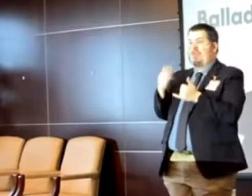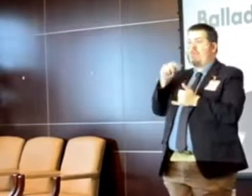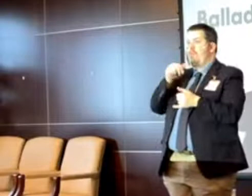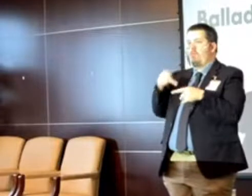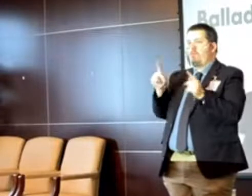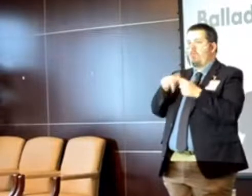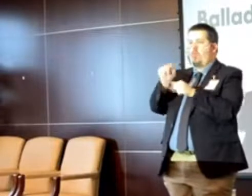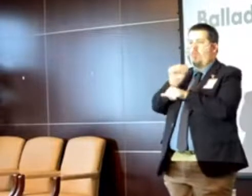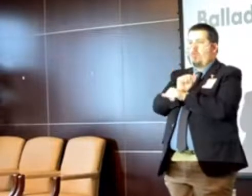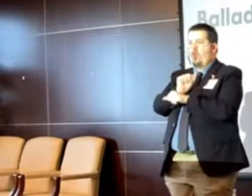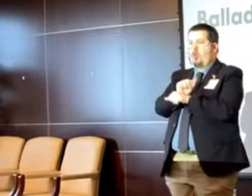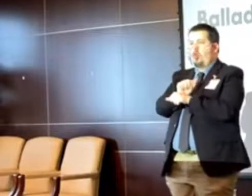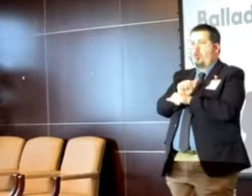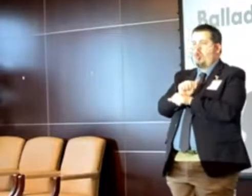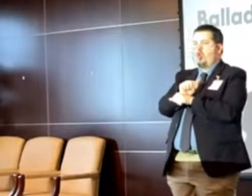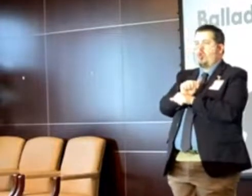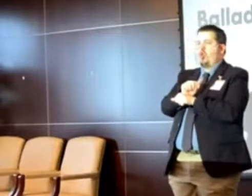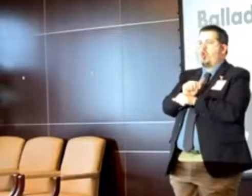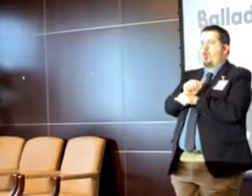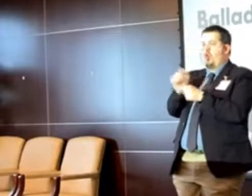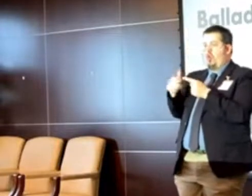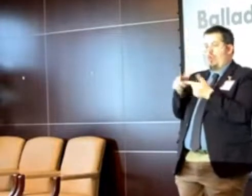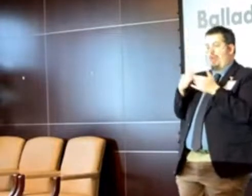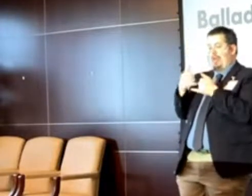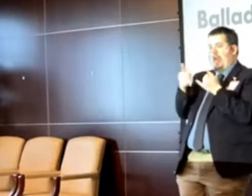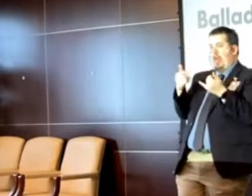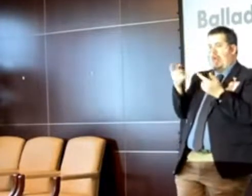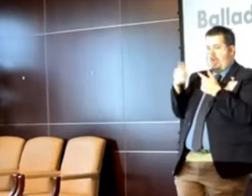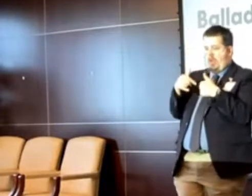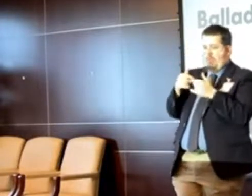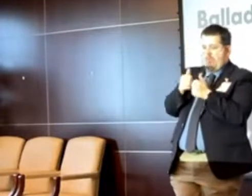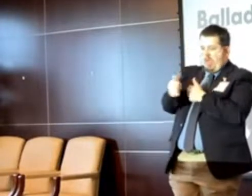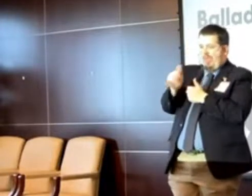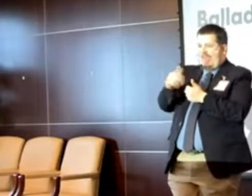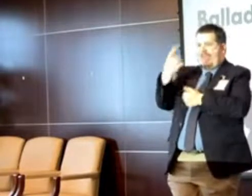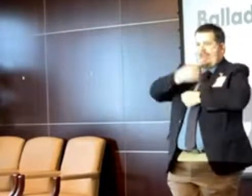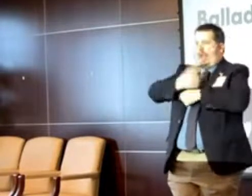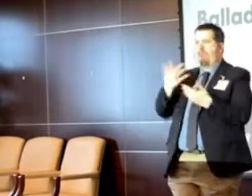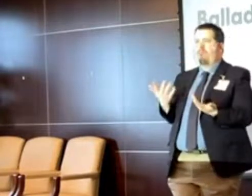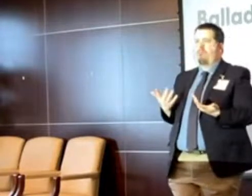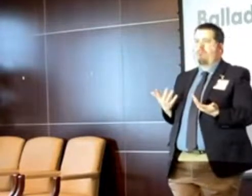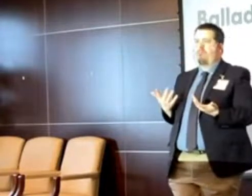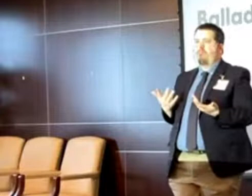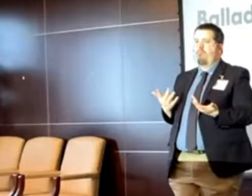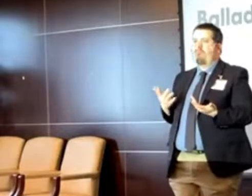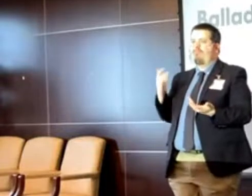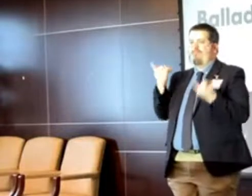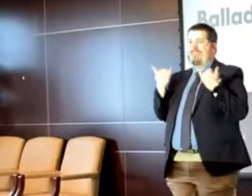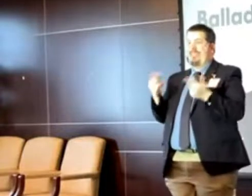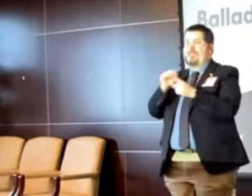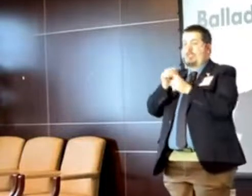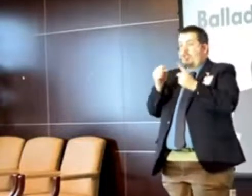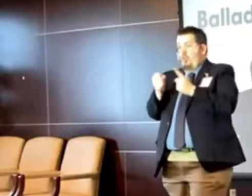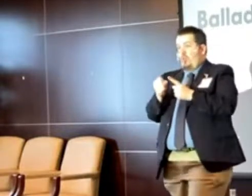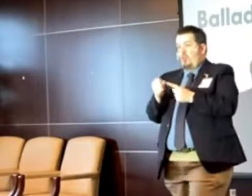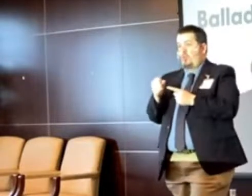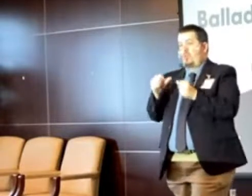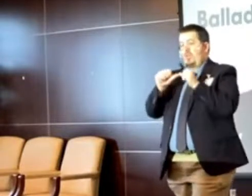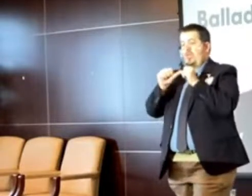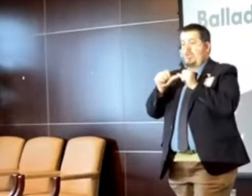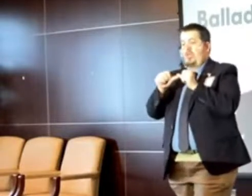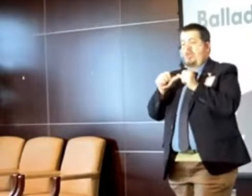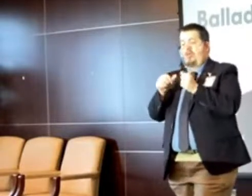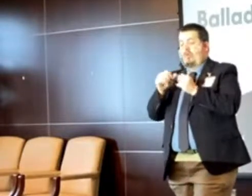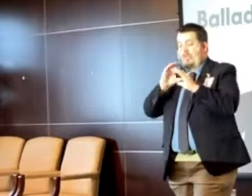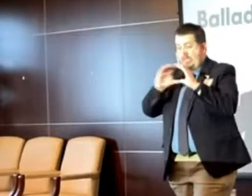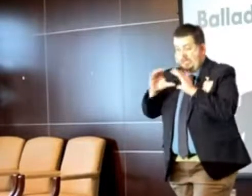permitted to work once that deadline has come and gone. So that's where we are today, and we'll just continue to lean in